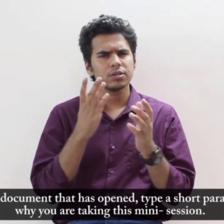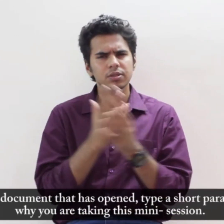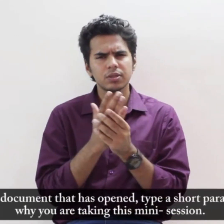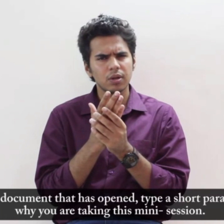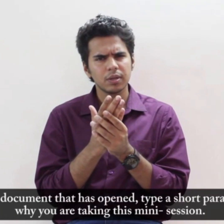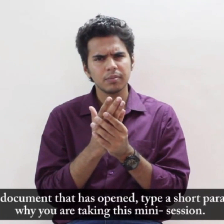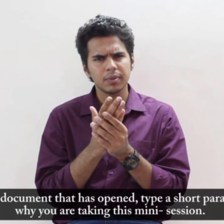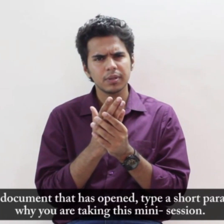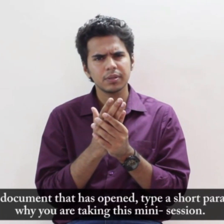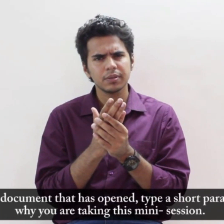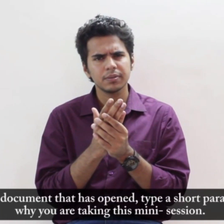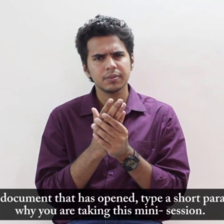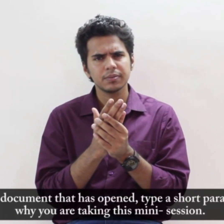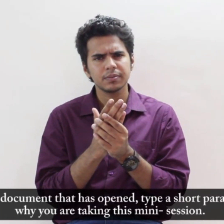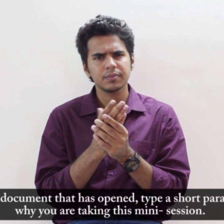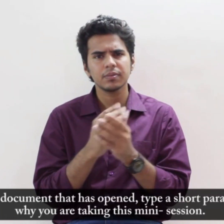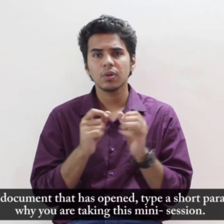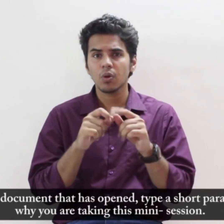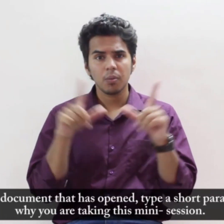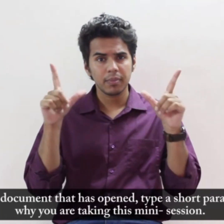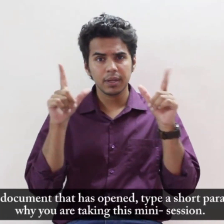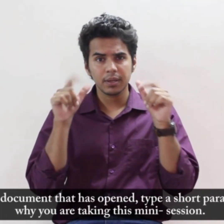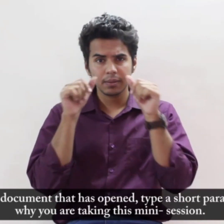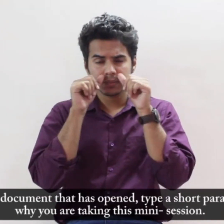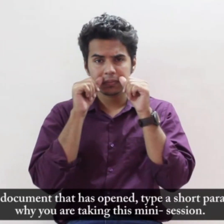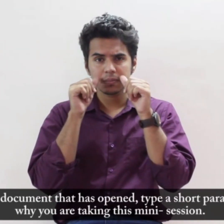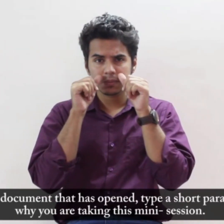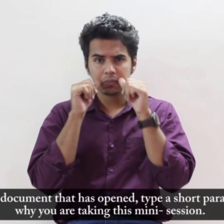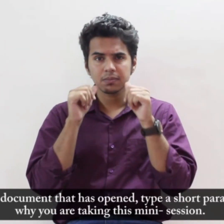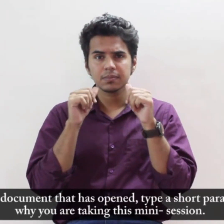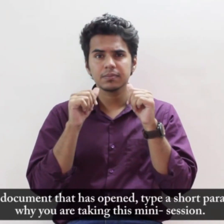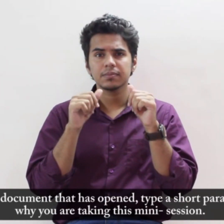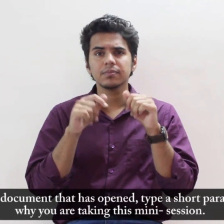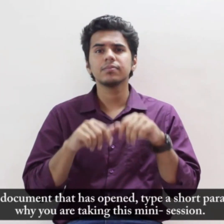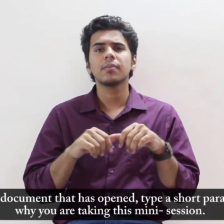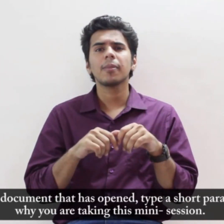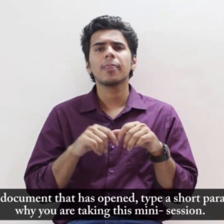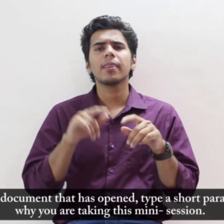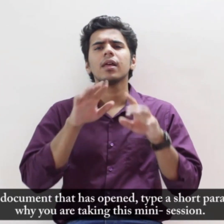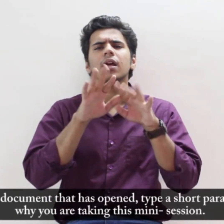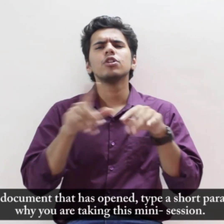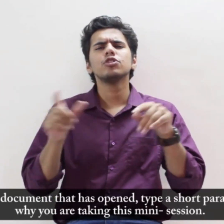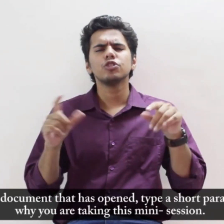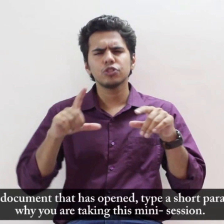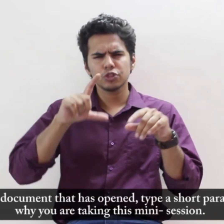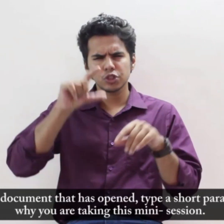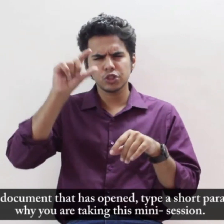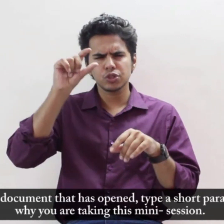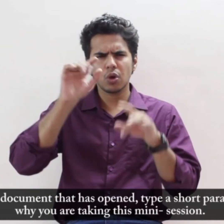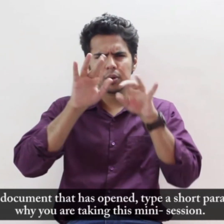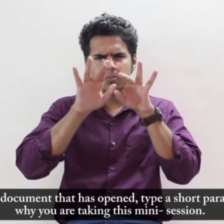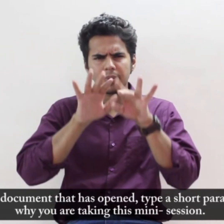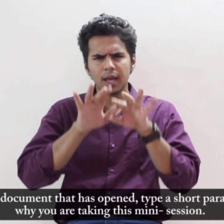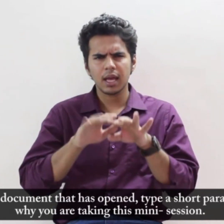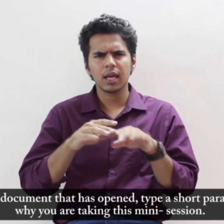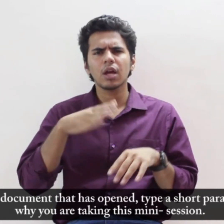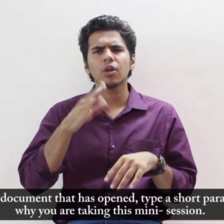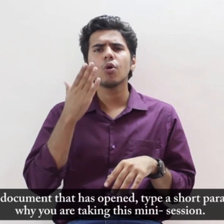Once the document that has opened, type a short paragraph of why you are taking this mini session.